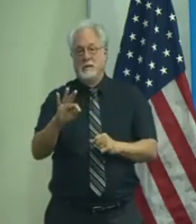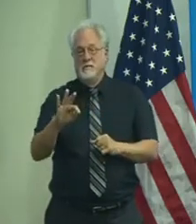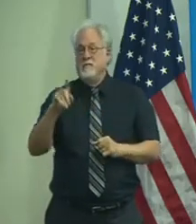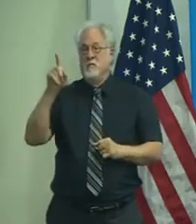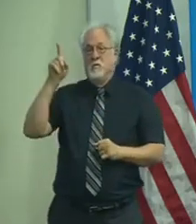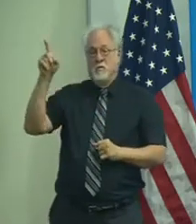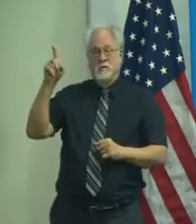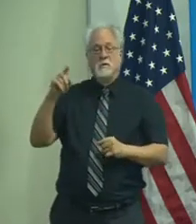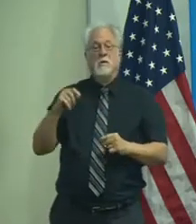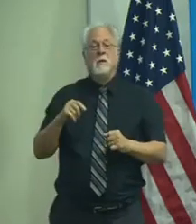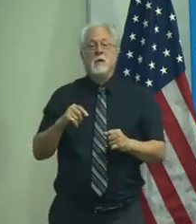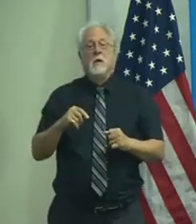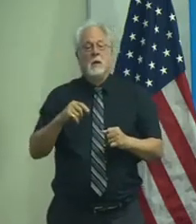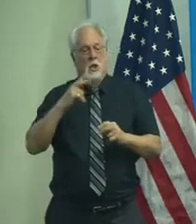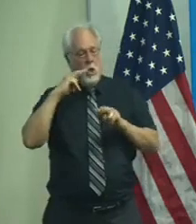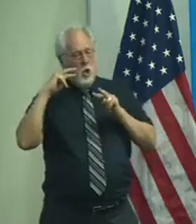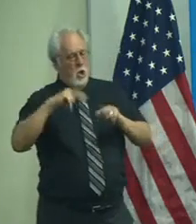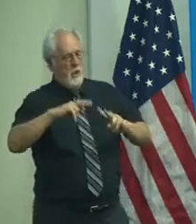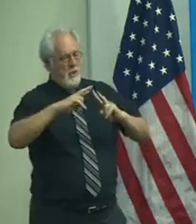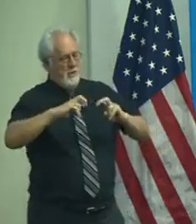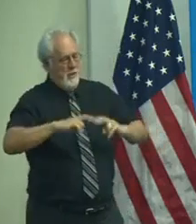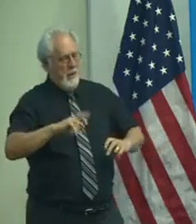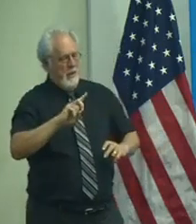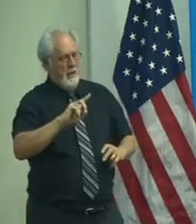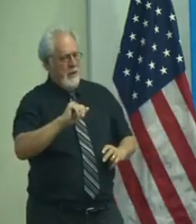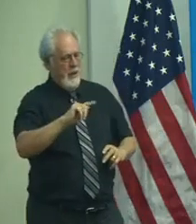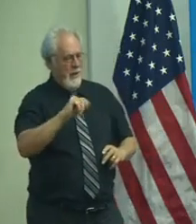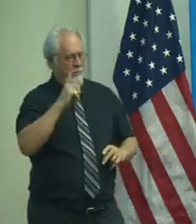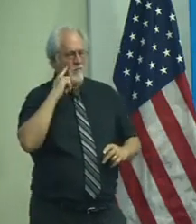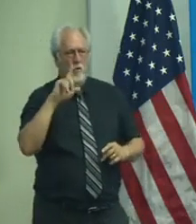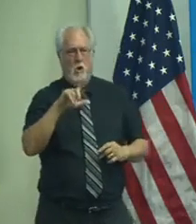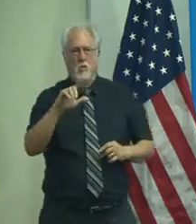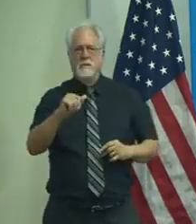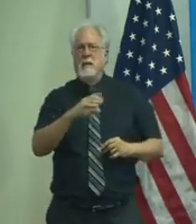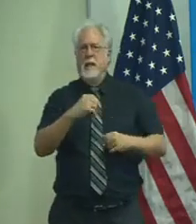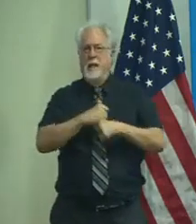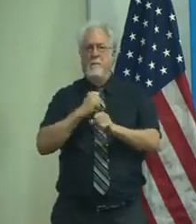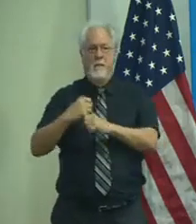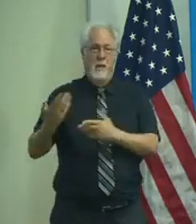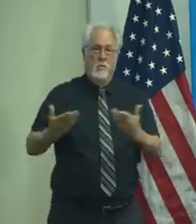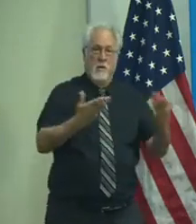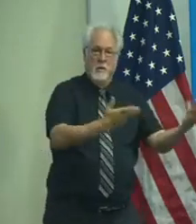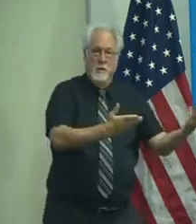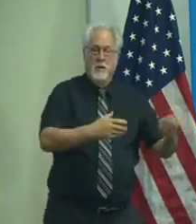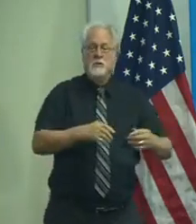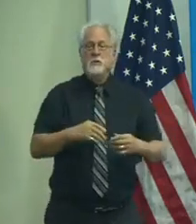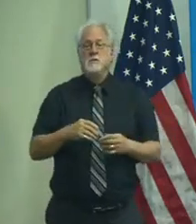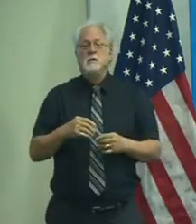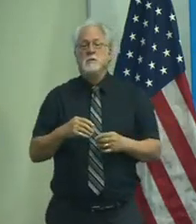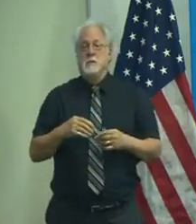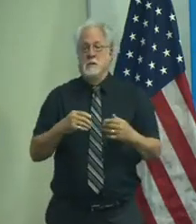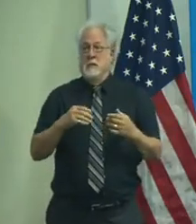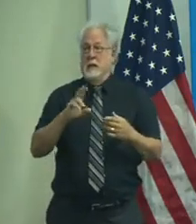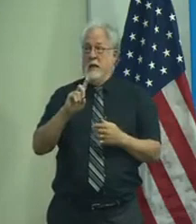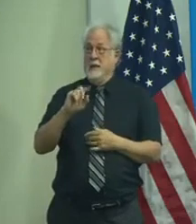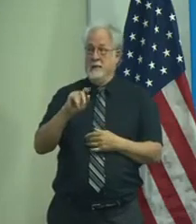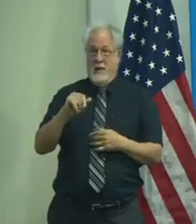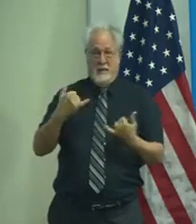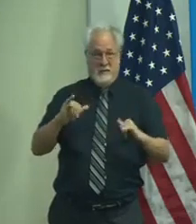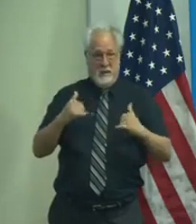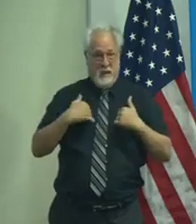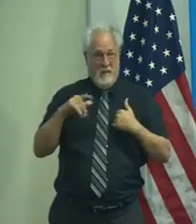they look at the data in the state of Louisiana and make recommendations. The data still